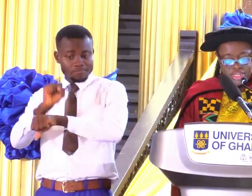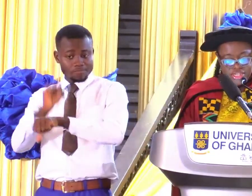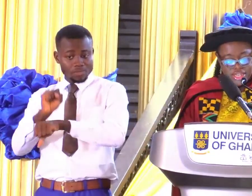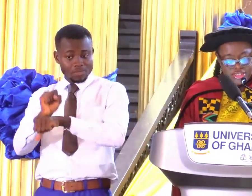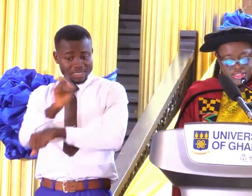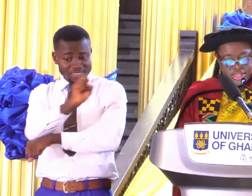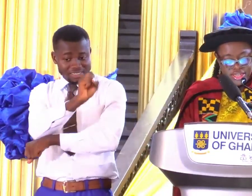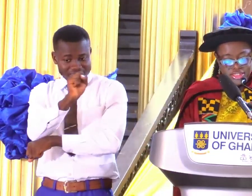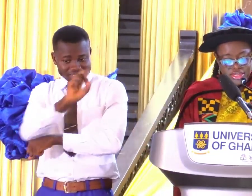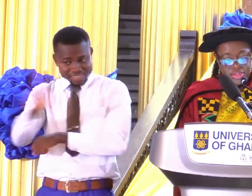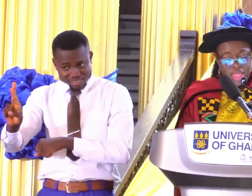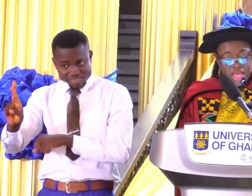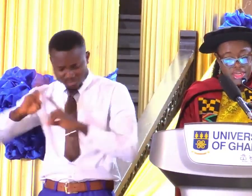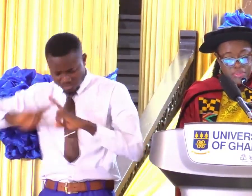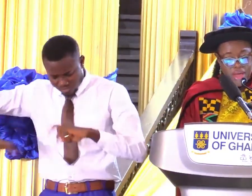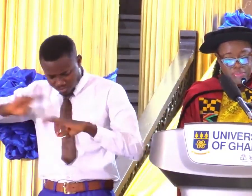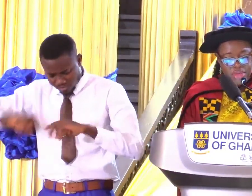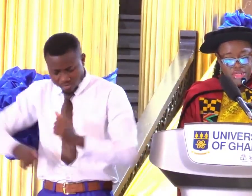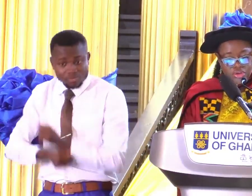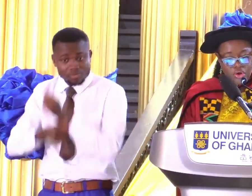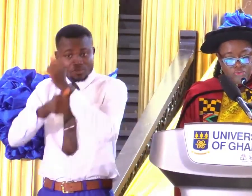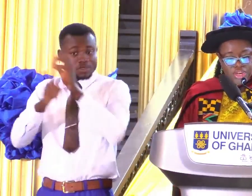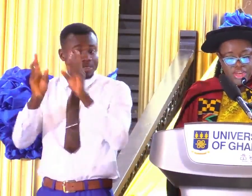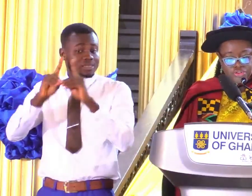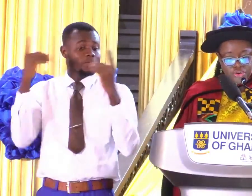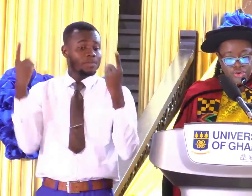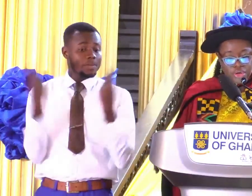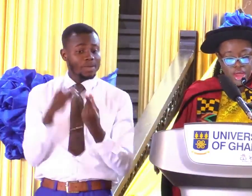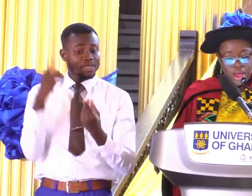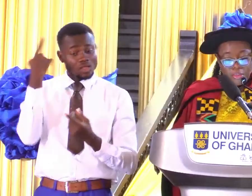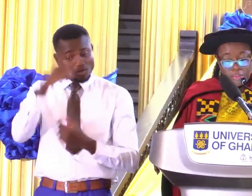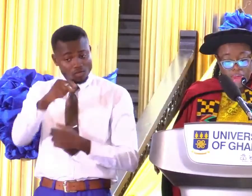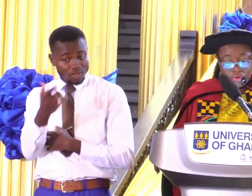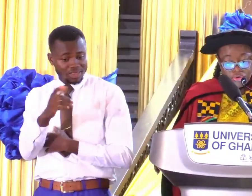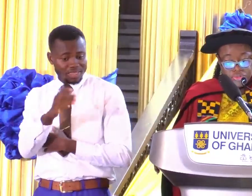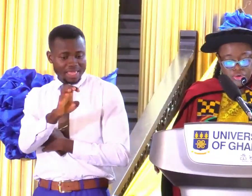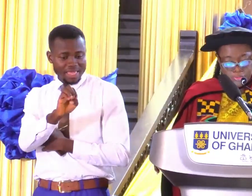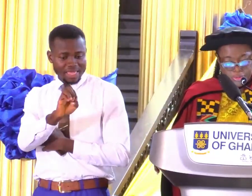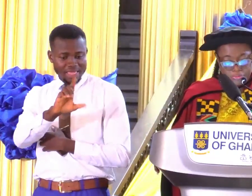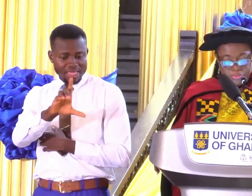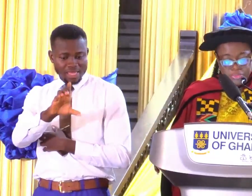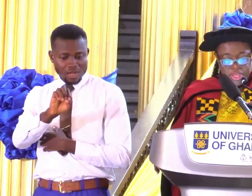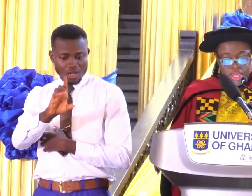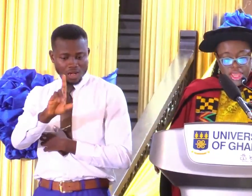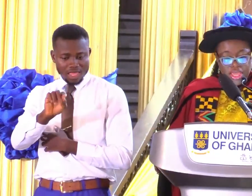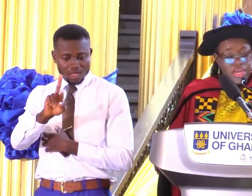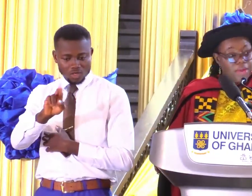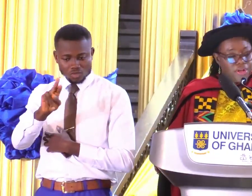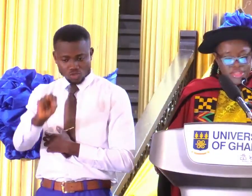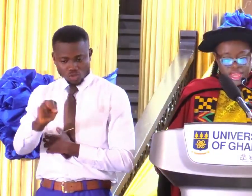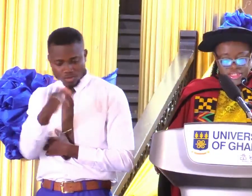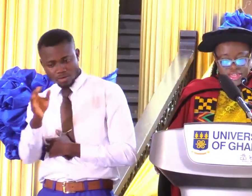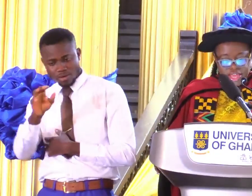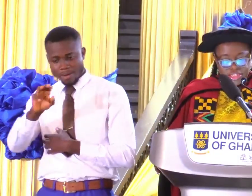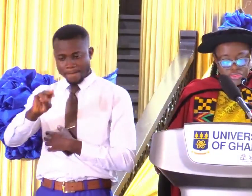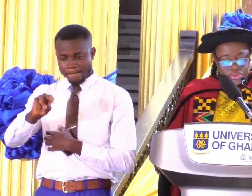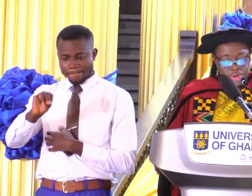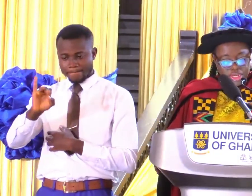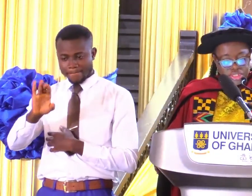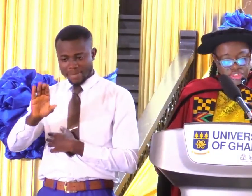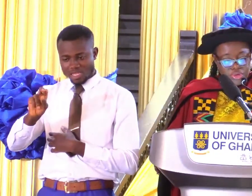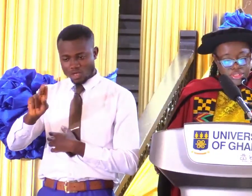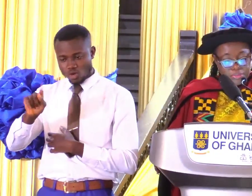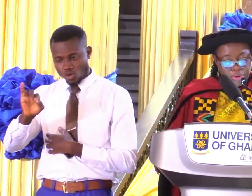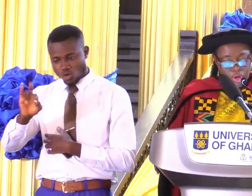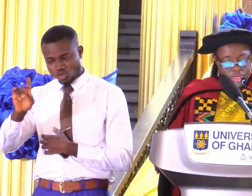research assistant at the Department of Electron Microscopy. In April 1993,